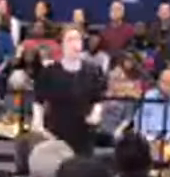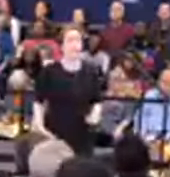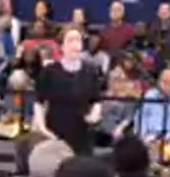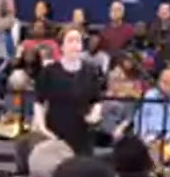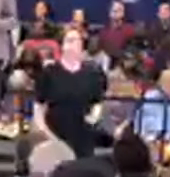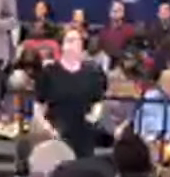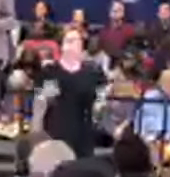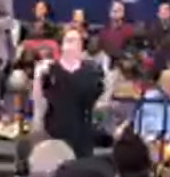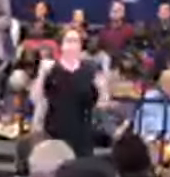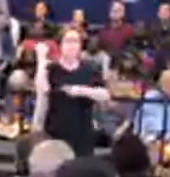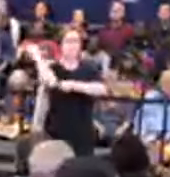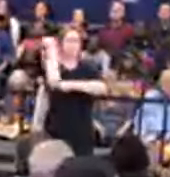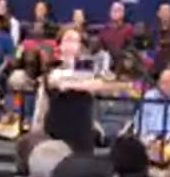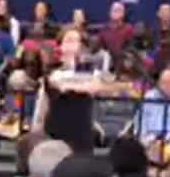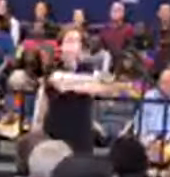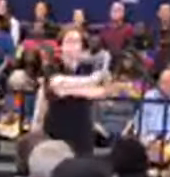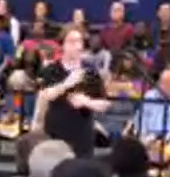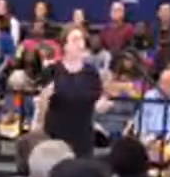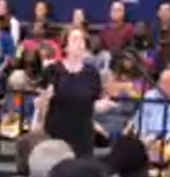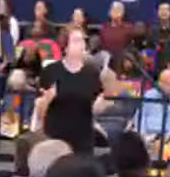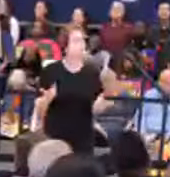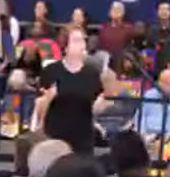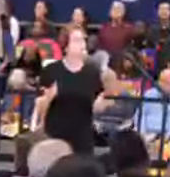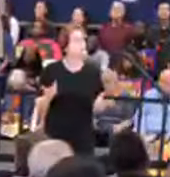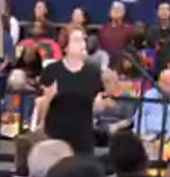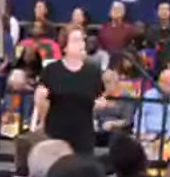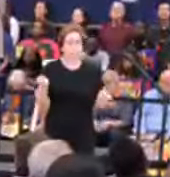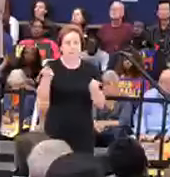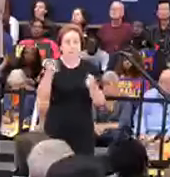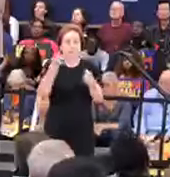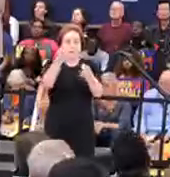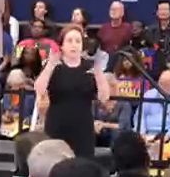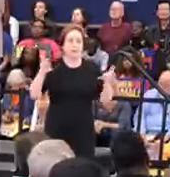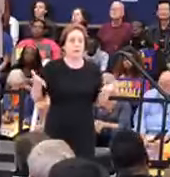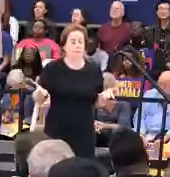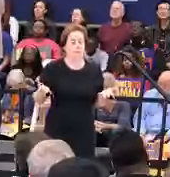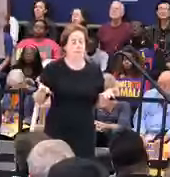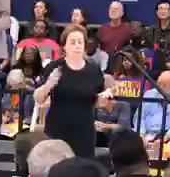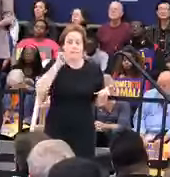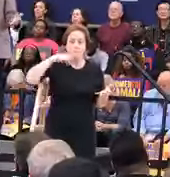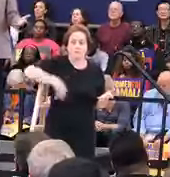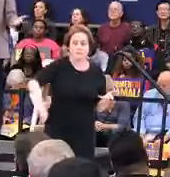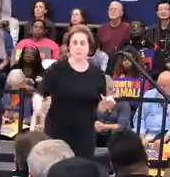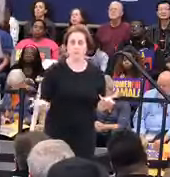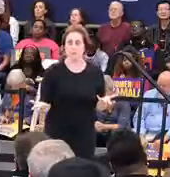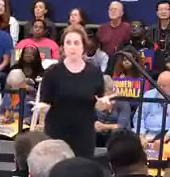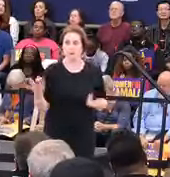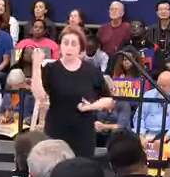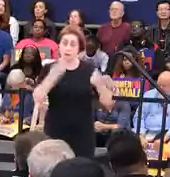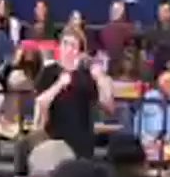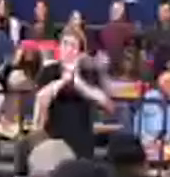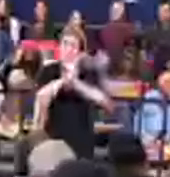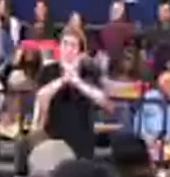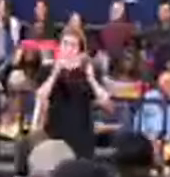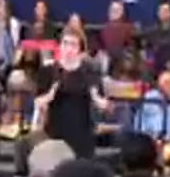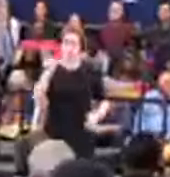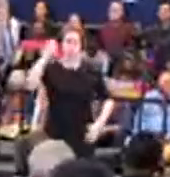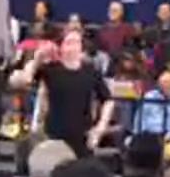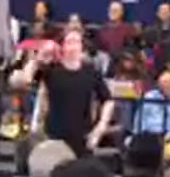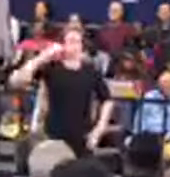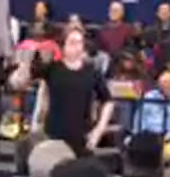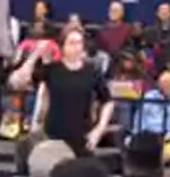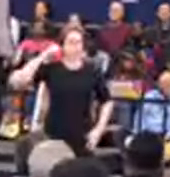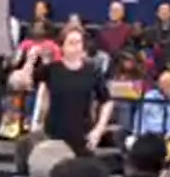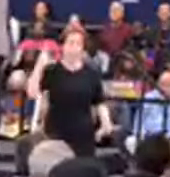now been cut off from them, so they got soybeans rotten in bins. You look at the fact that the auto workers have been striking, and while they